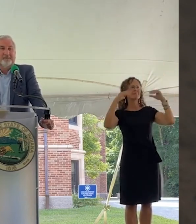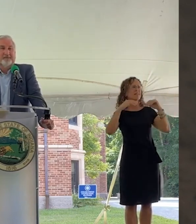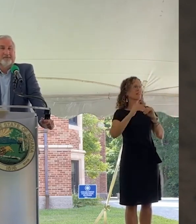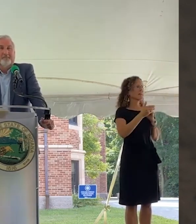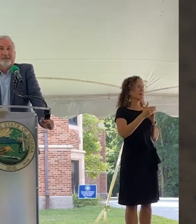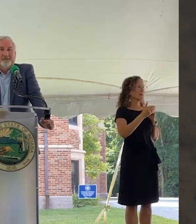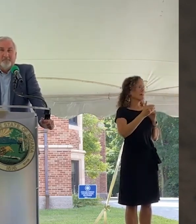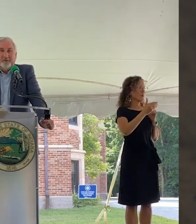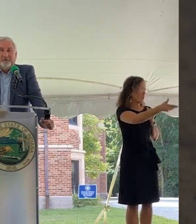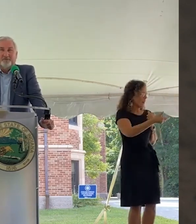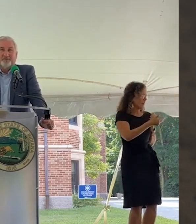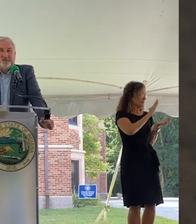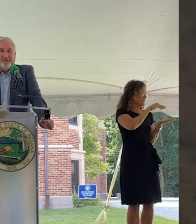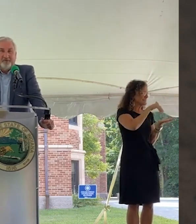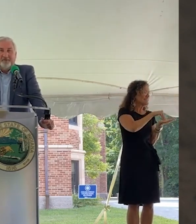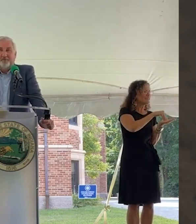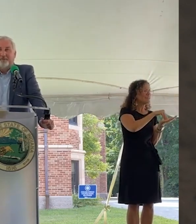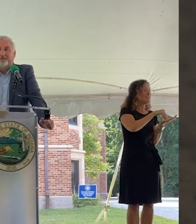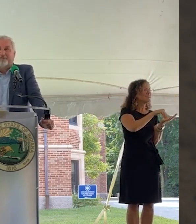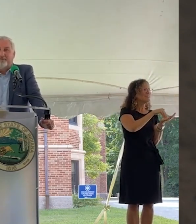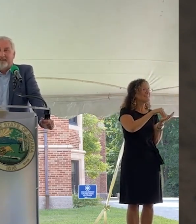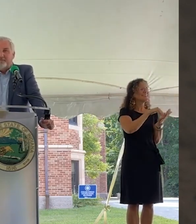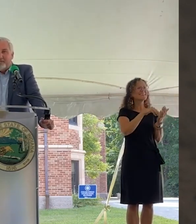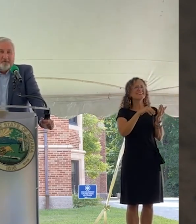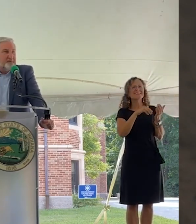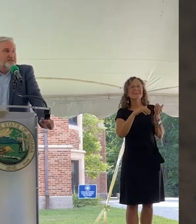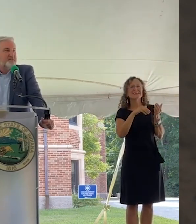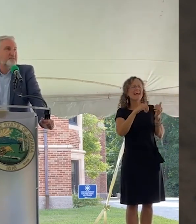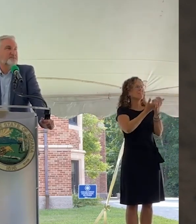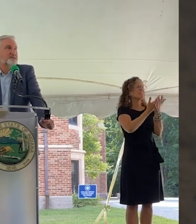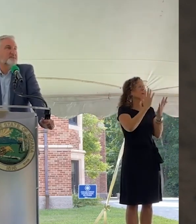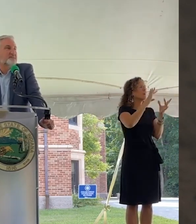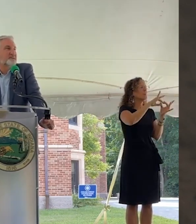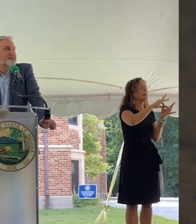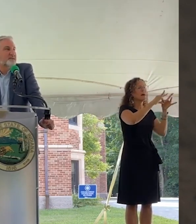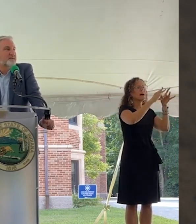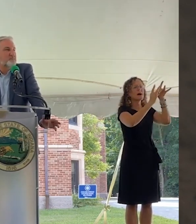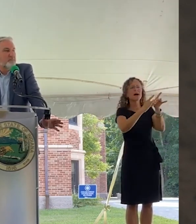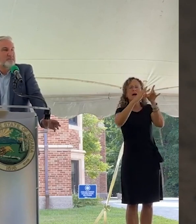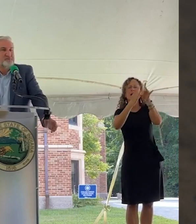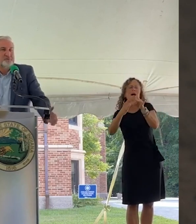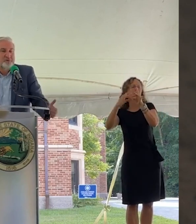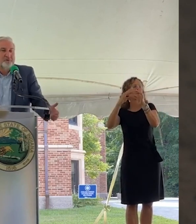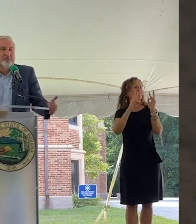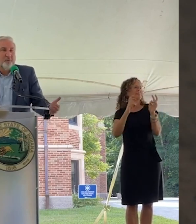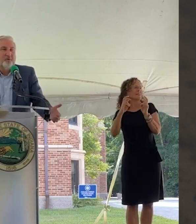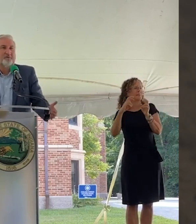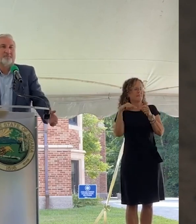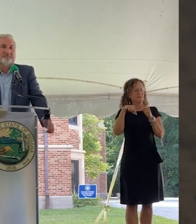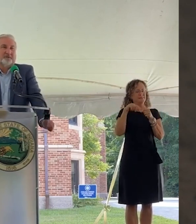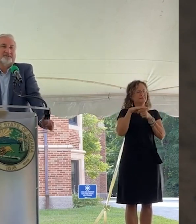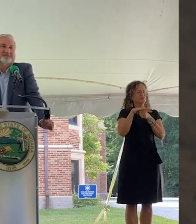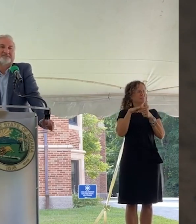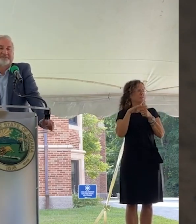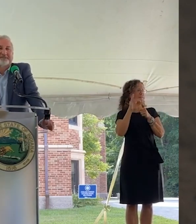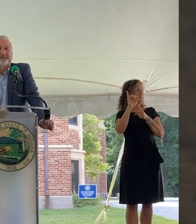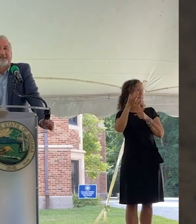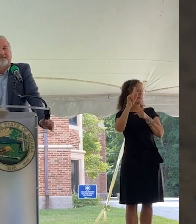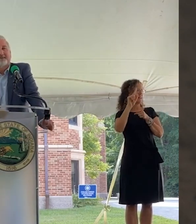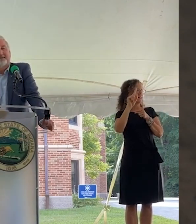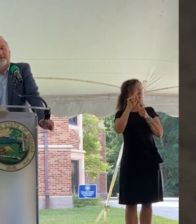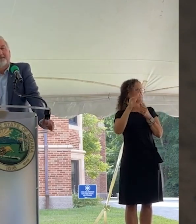thematically being built, tethered to what the theme of the region of the state of Indiana is, truly welcoming